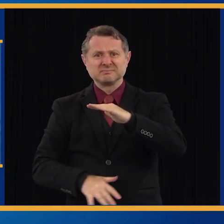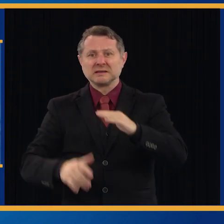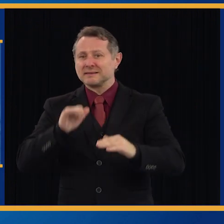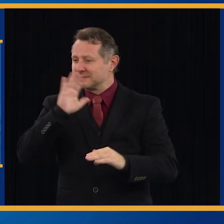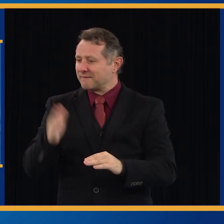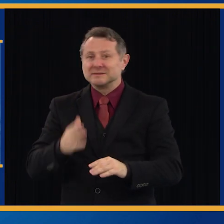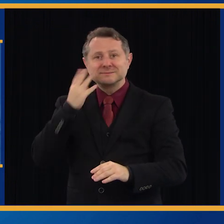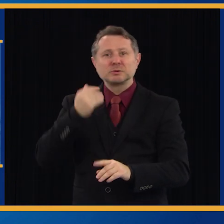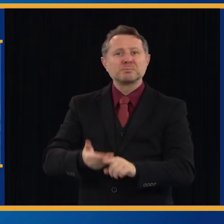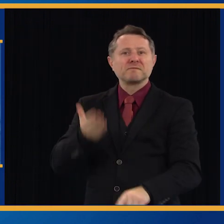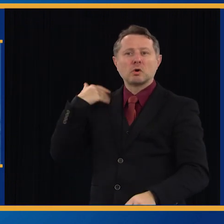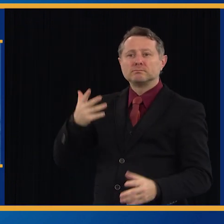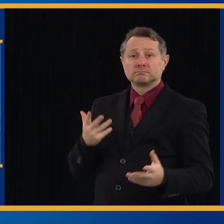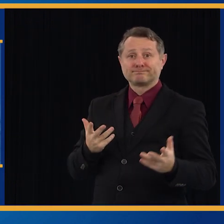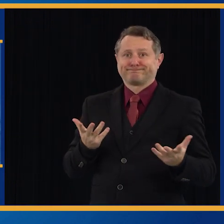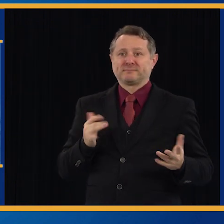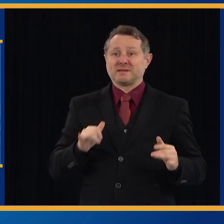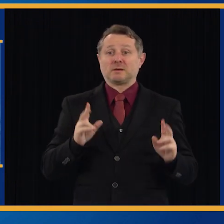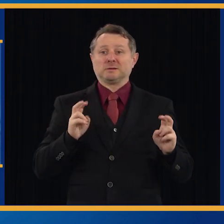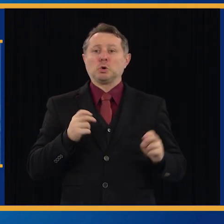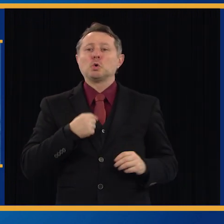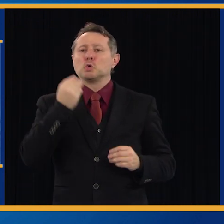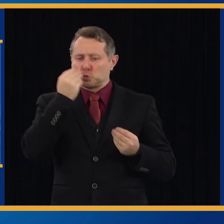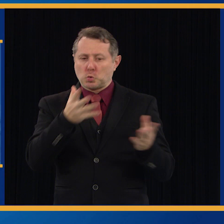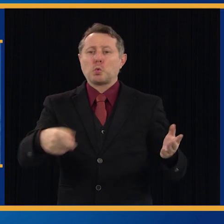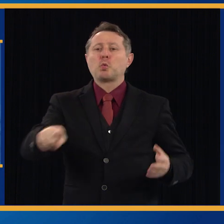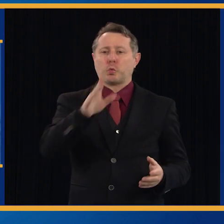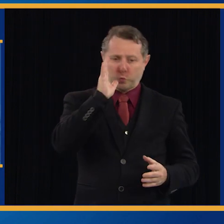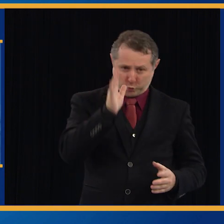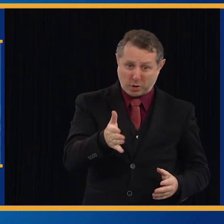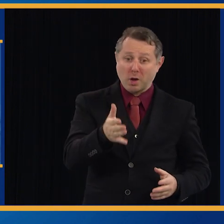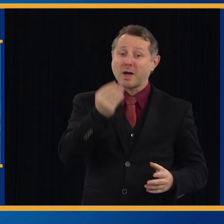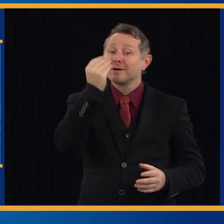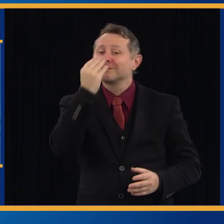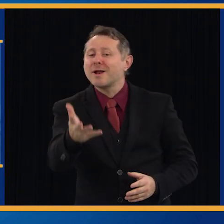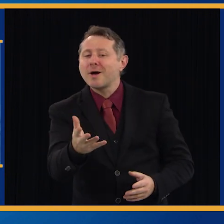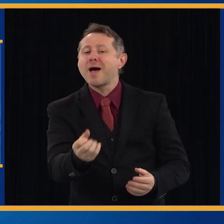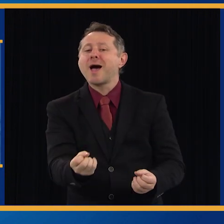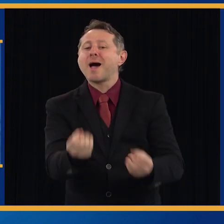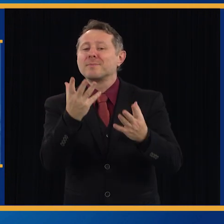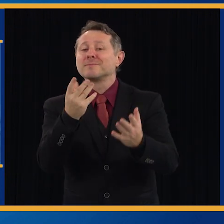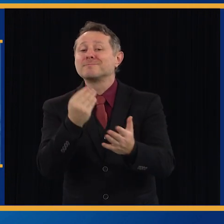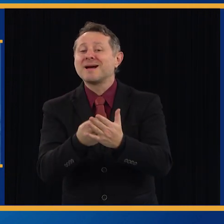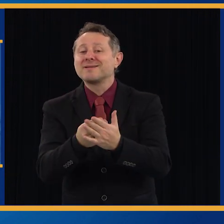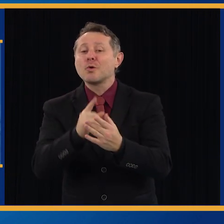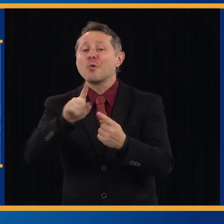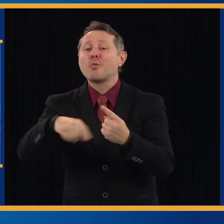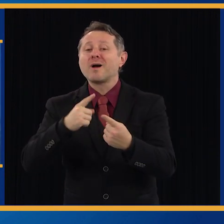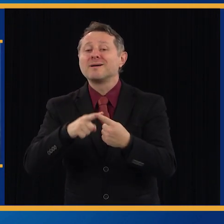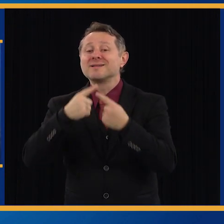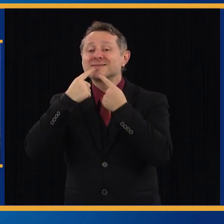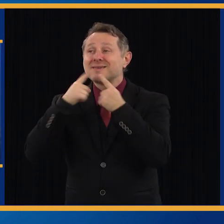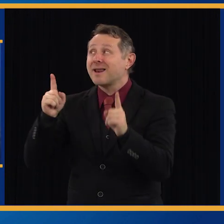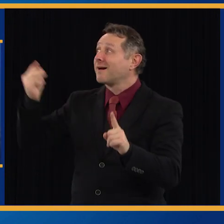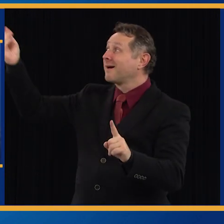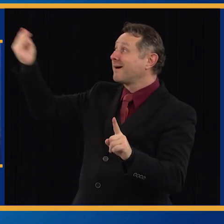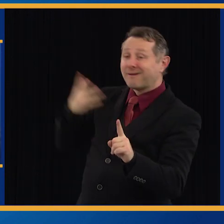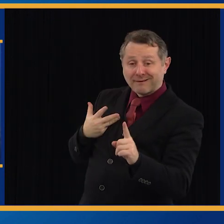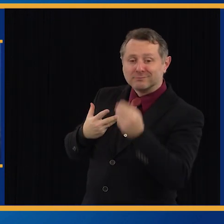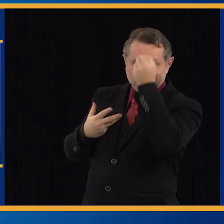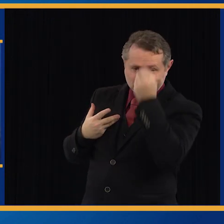tell you the state budget when I know the state budget, and the state budget is going to be a function of whatever the federal government gives